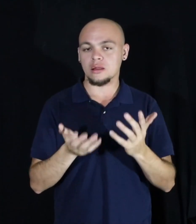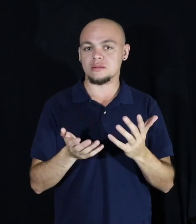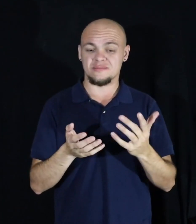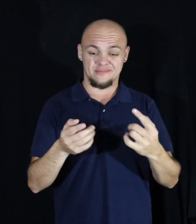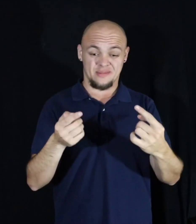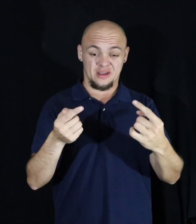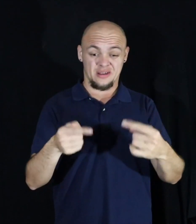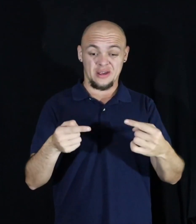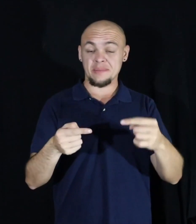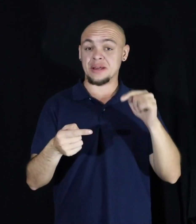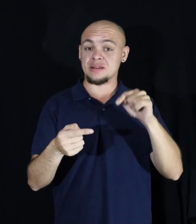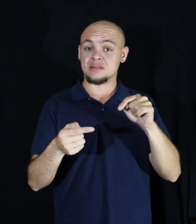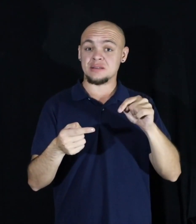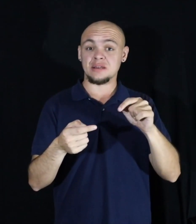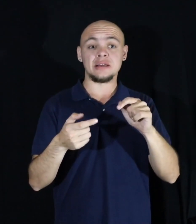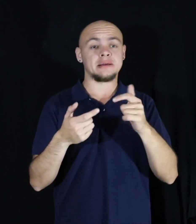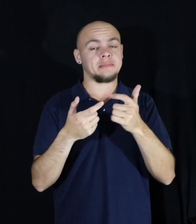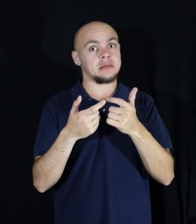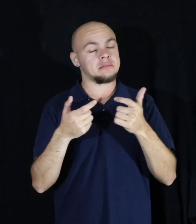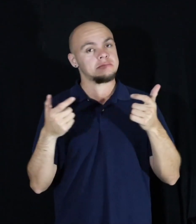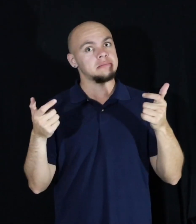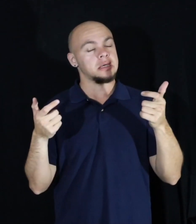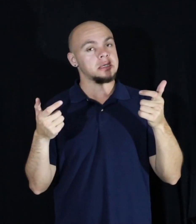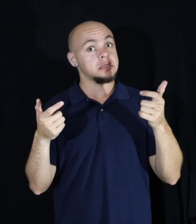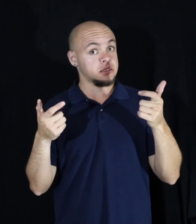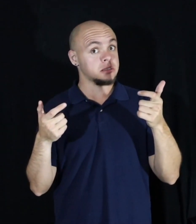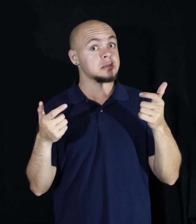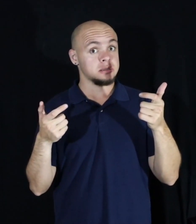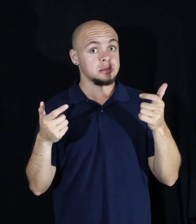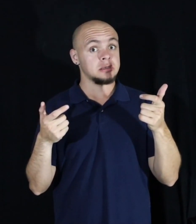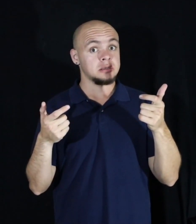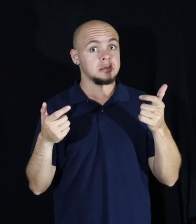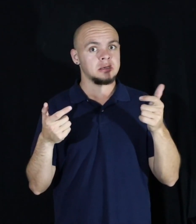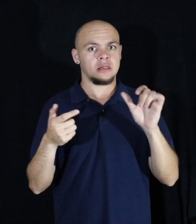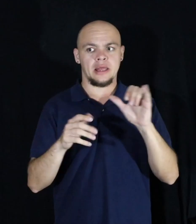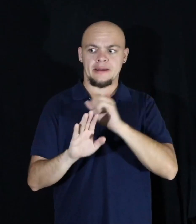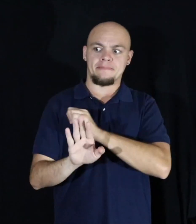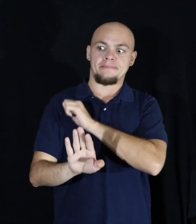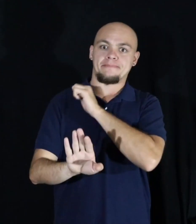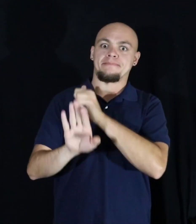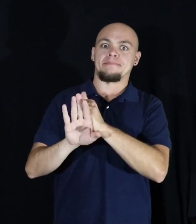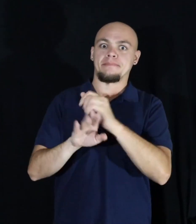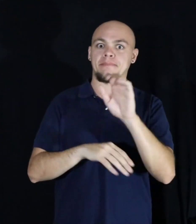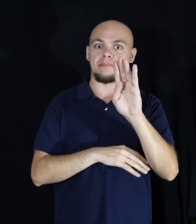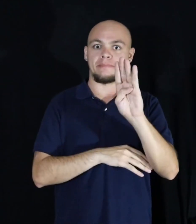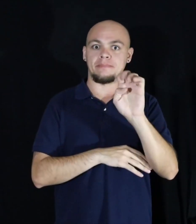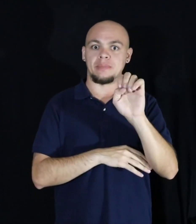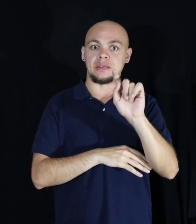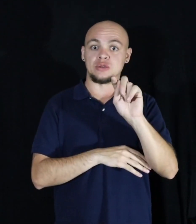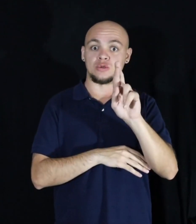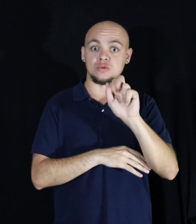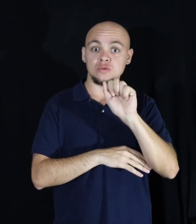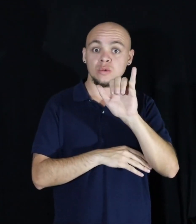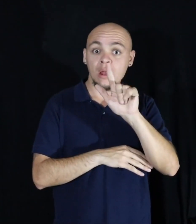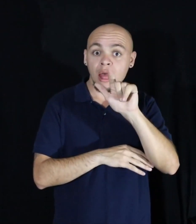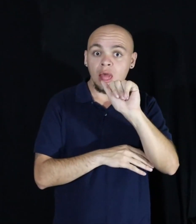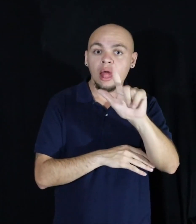arguments can be on a larger scale, like an act of betrayal or a lie.